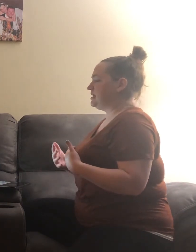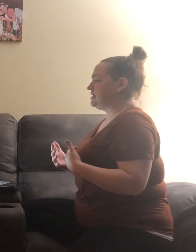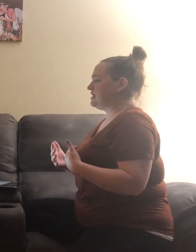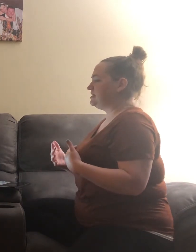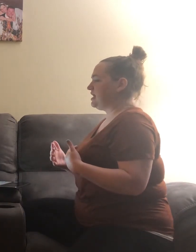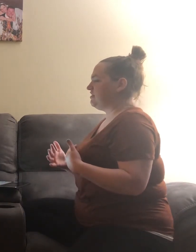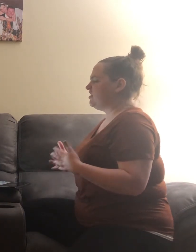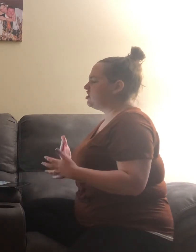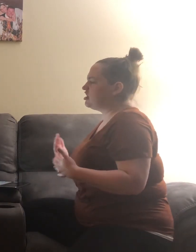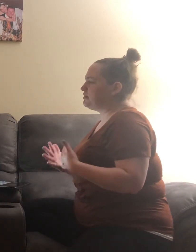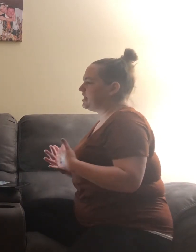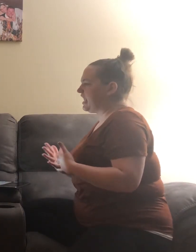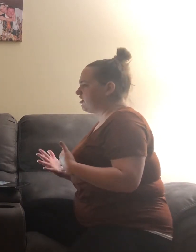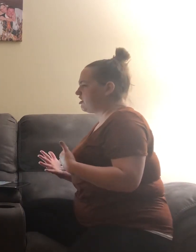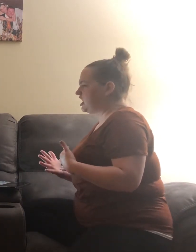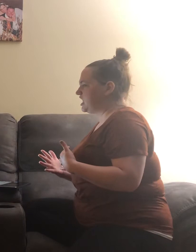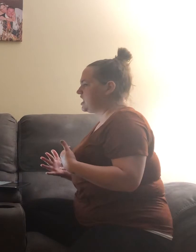kids kind of irritable, angry,